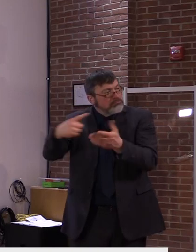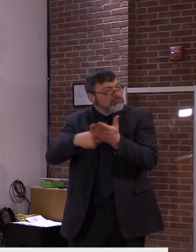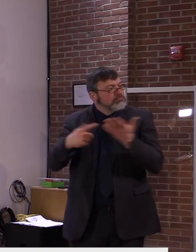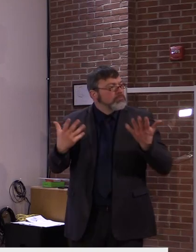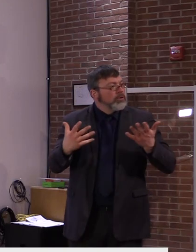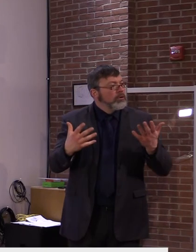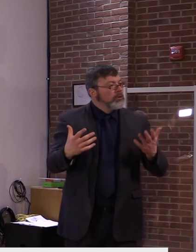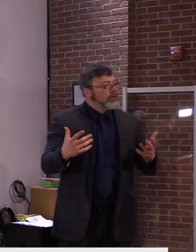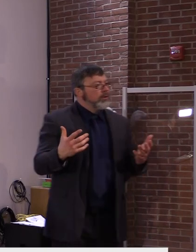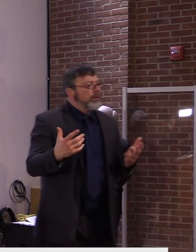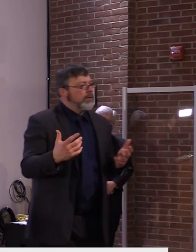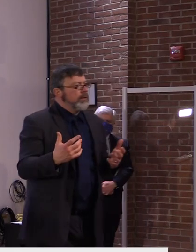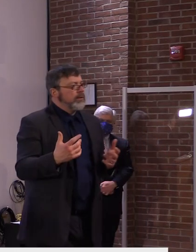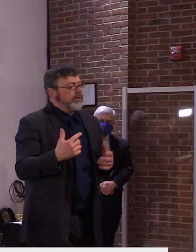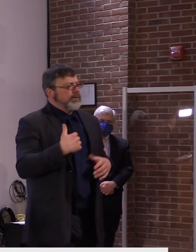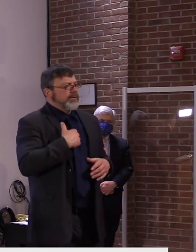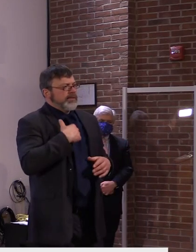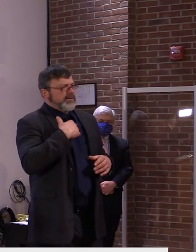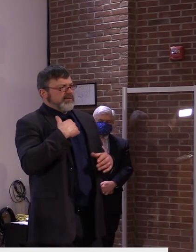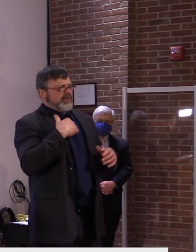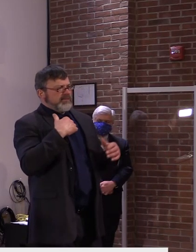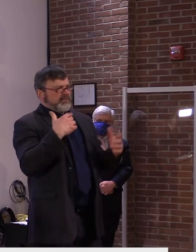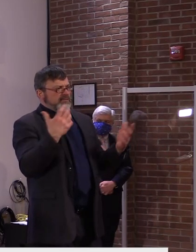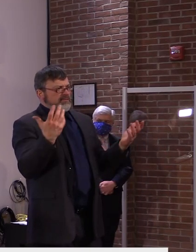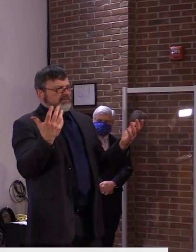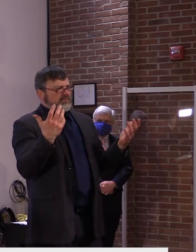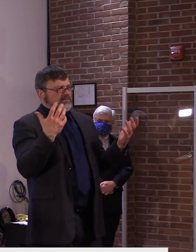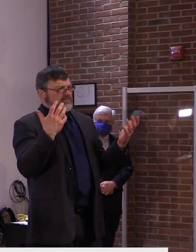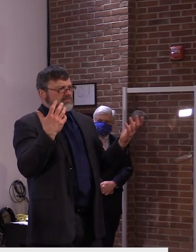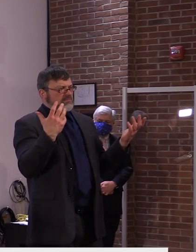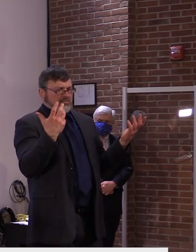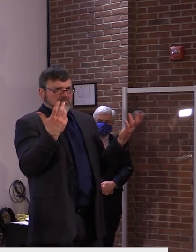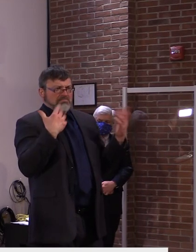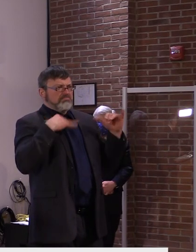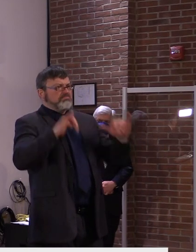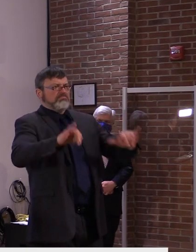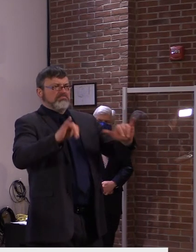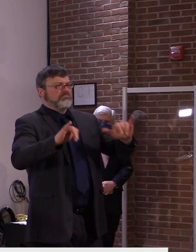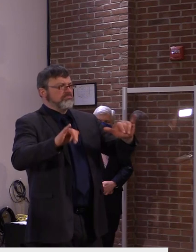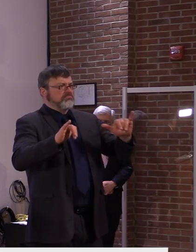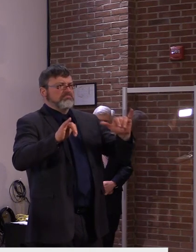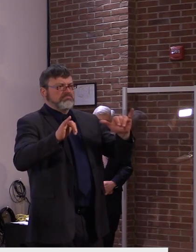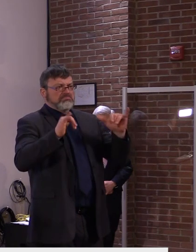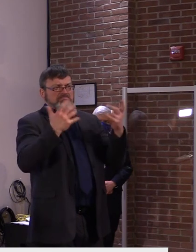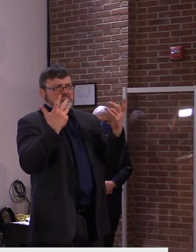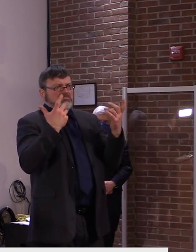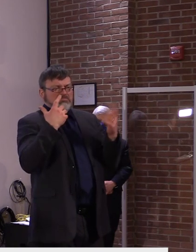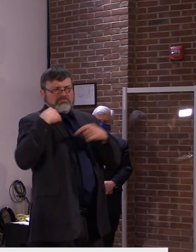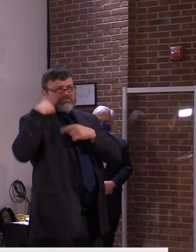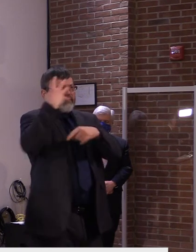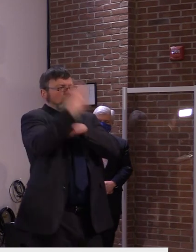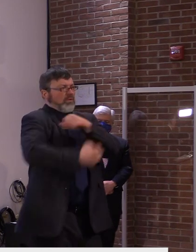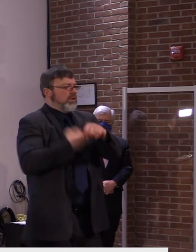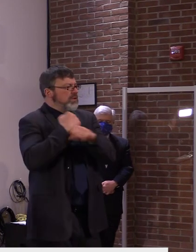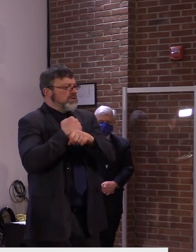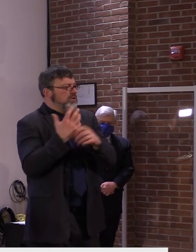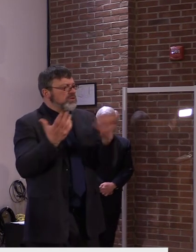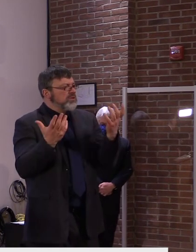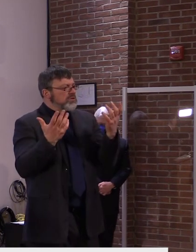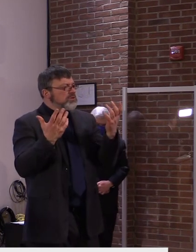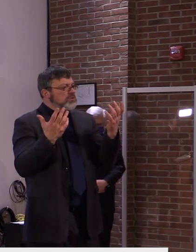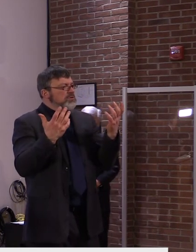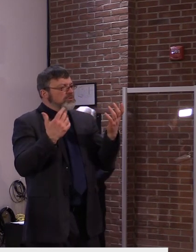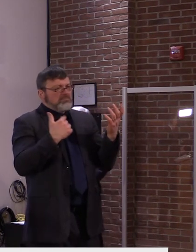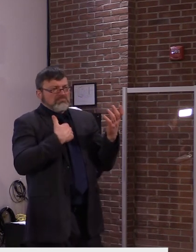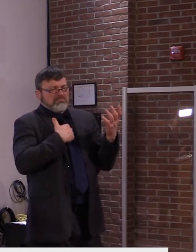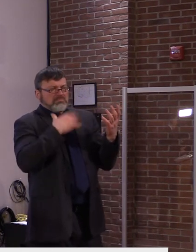suffice it to say that my opinion hasn't changed. I think we should allow that, and where it goes will be determined, but we have a lot of